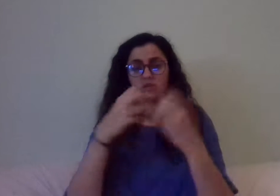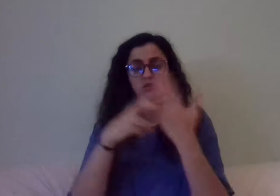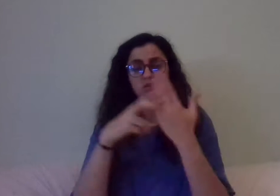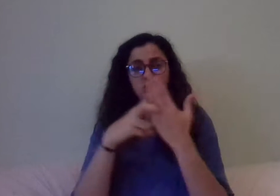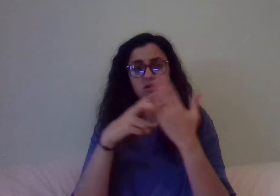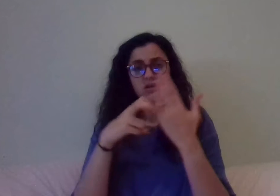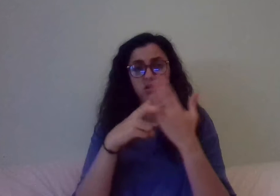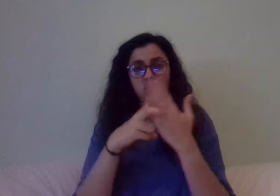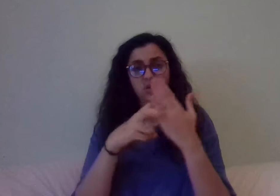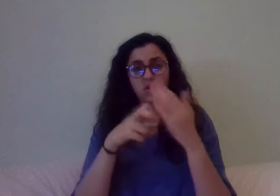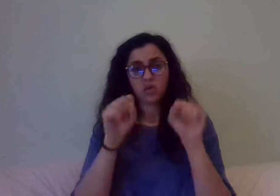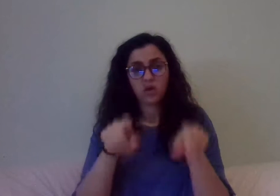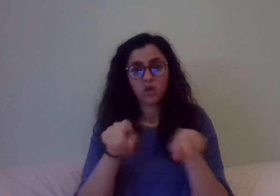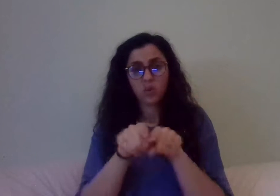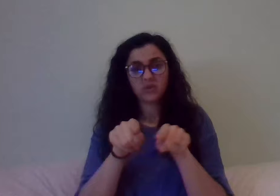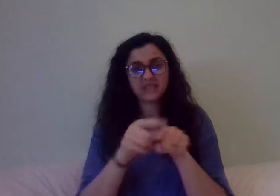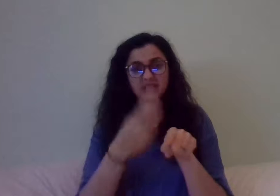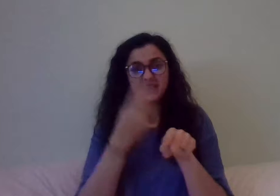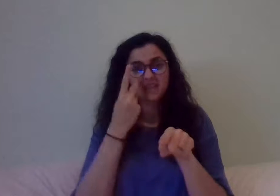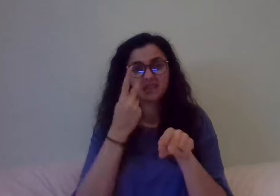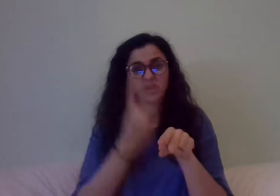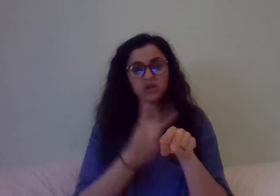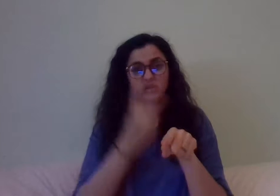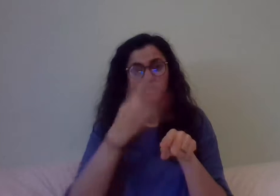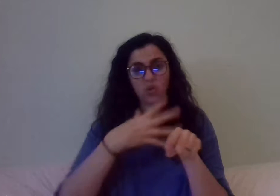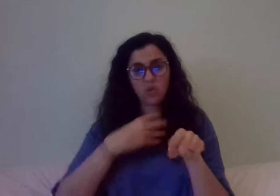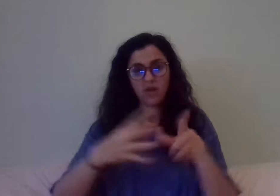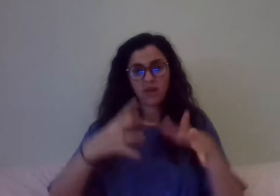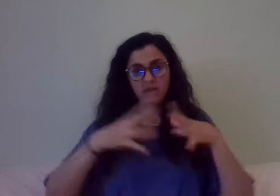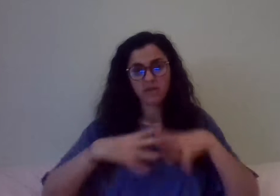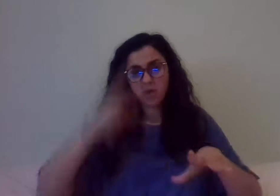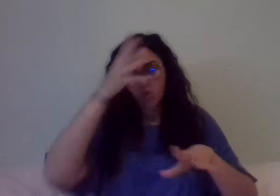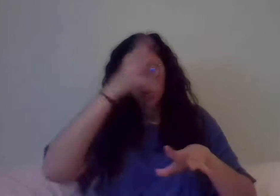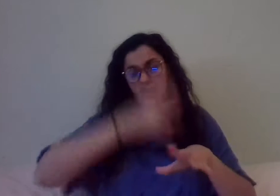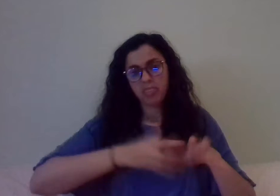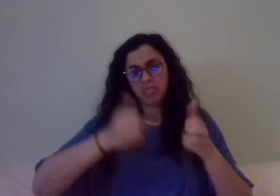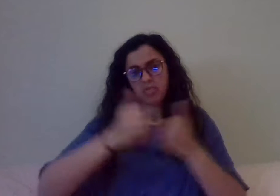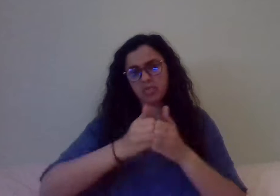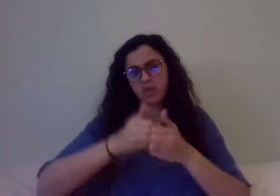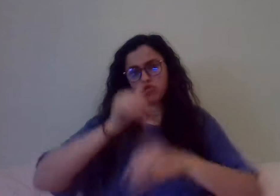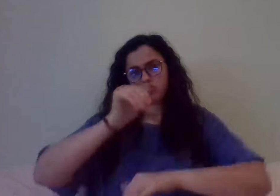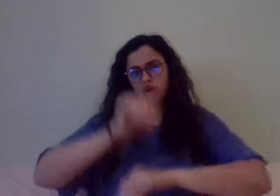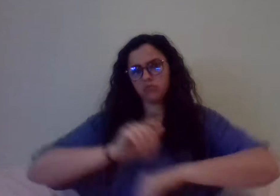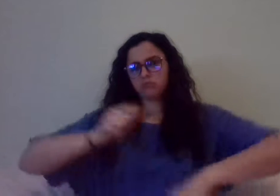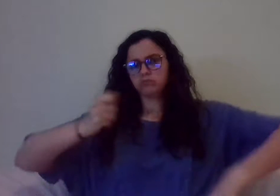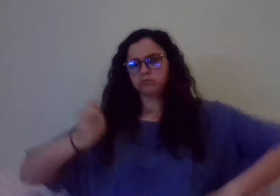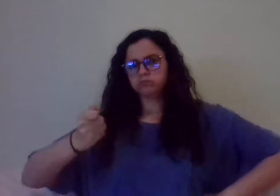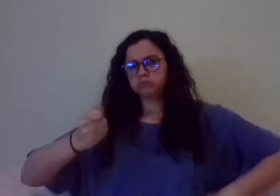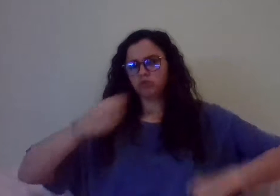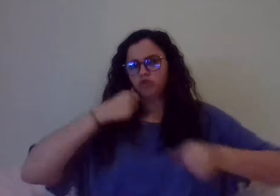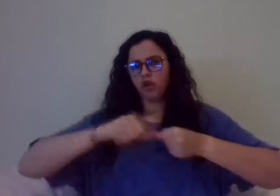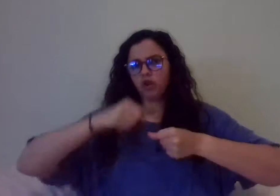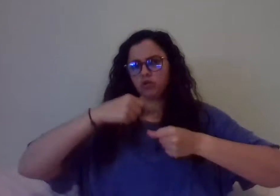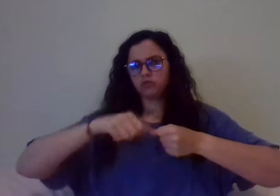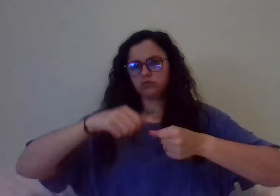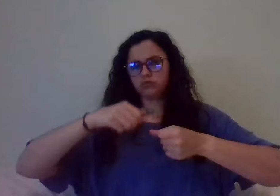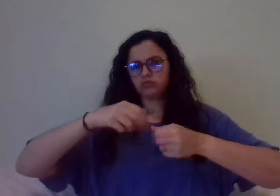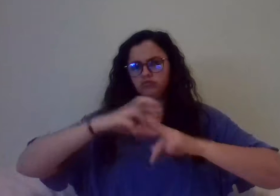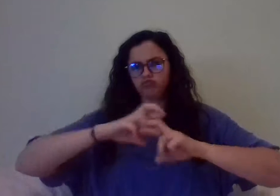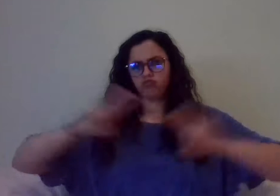white uniformed men with their nightsticks. So here we are in